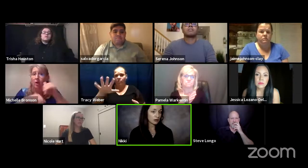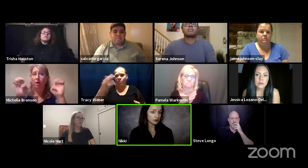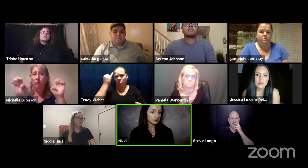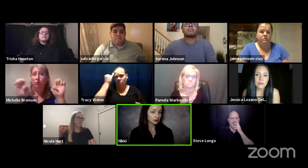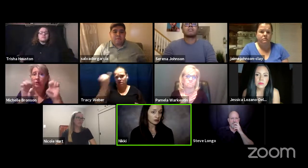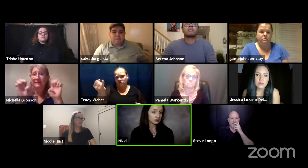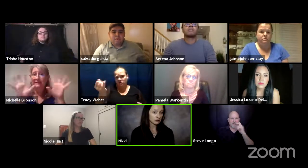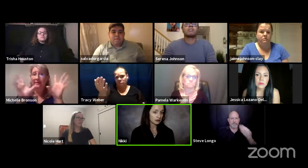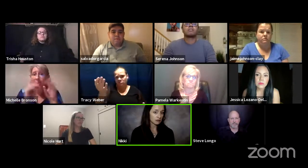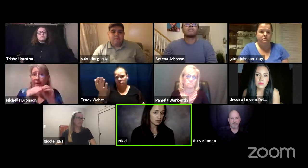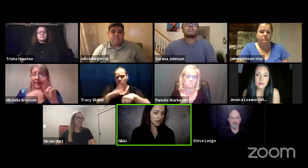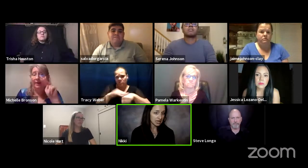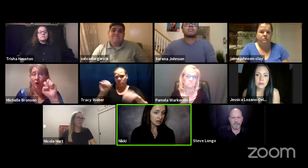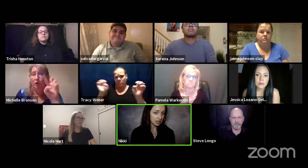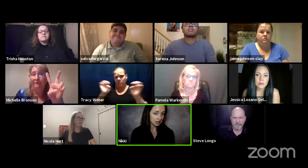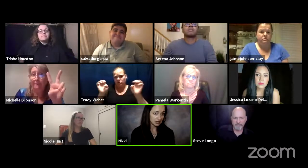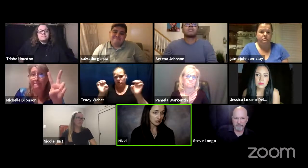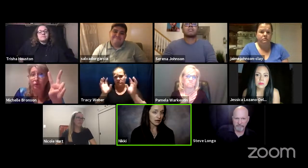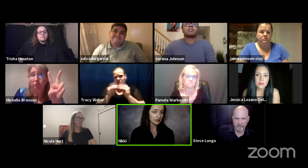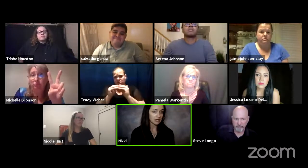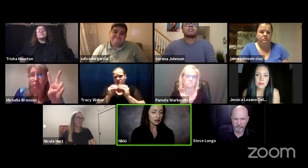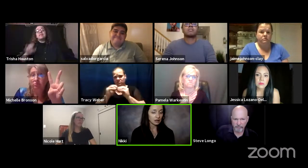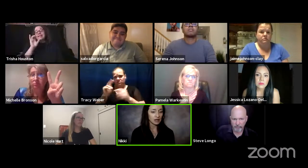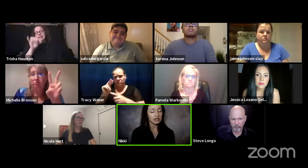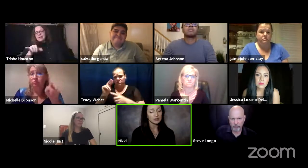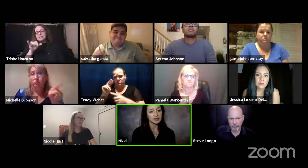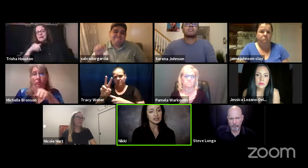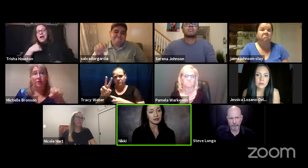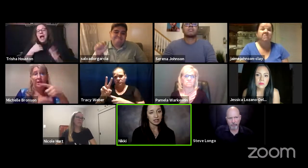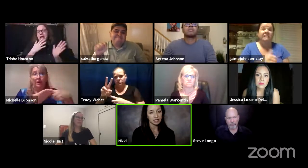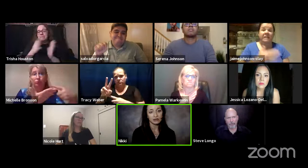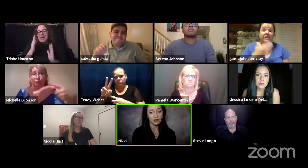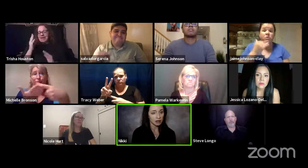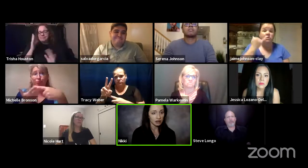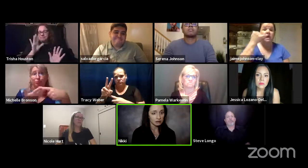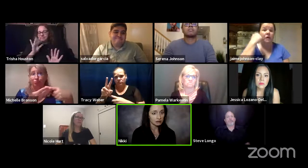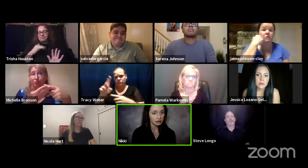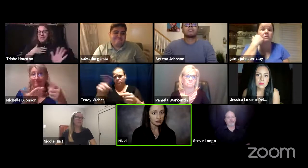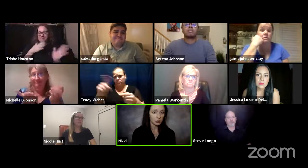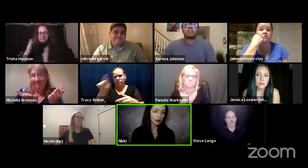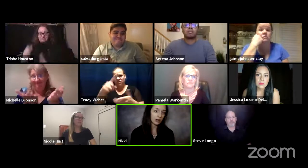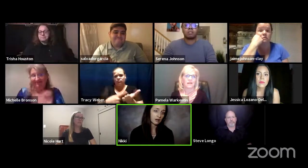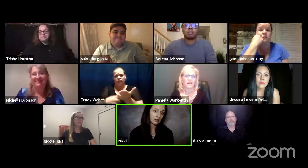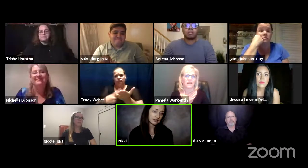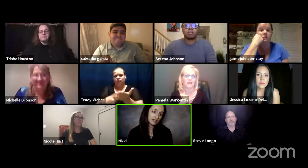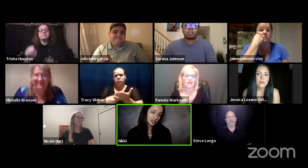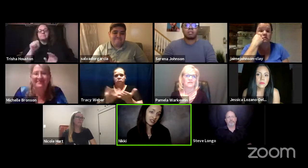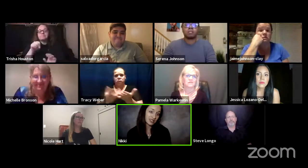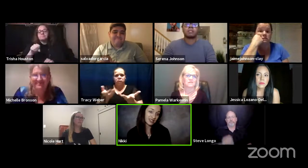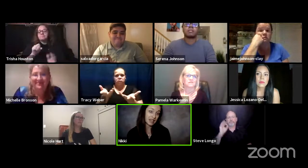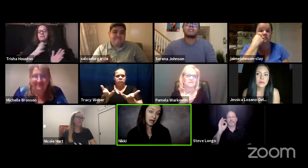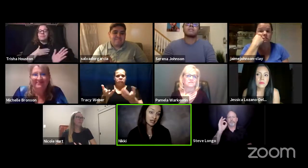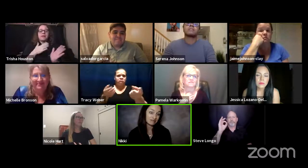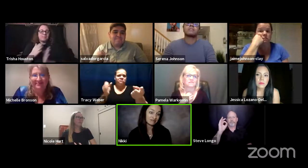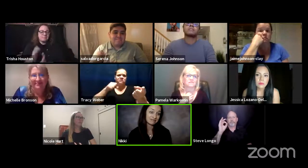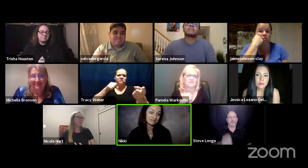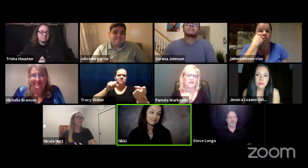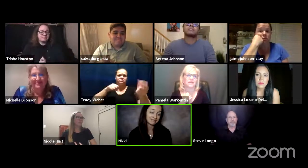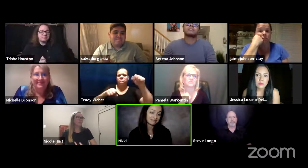out maybe having an emergency meeting in November where this discussion can happen. And